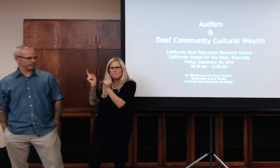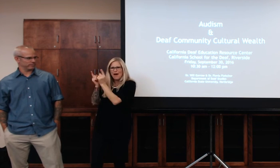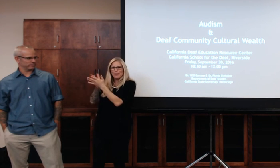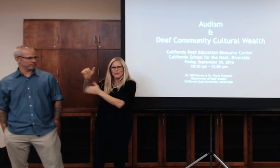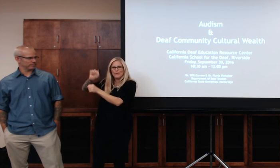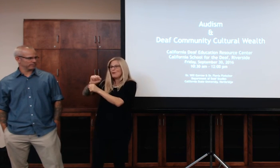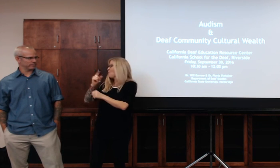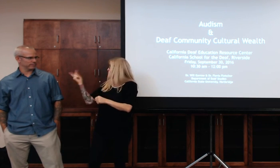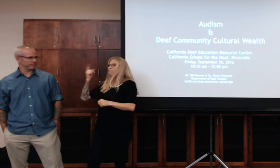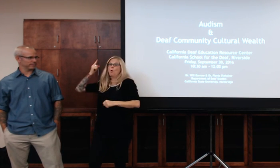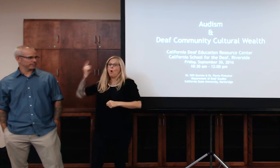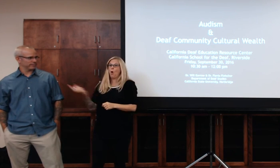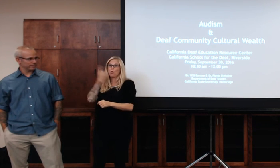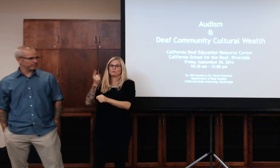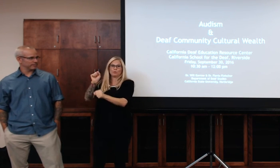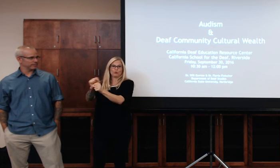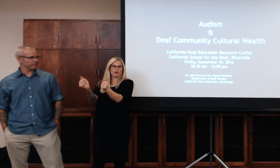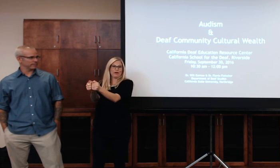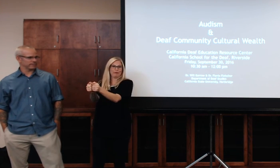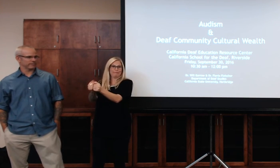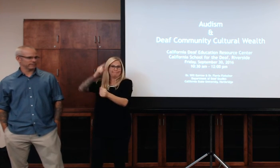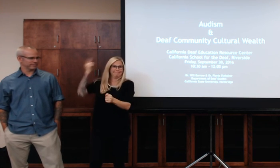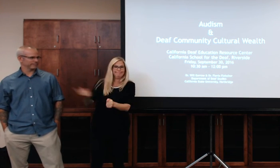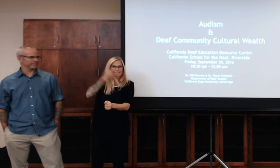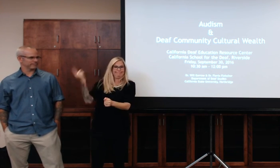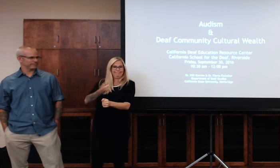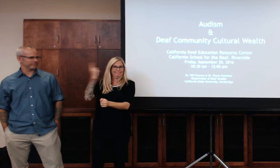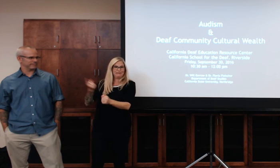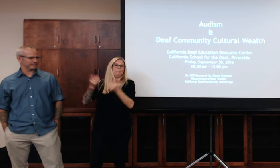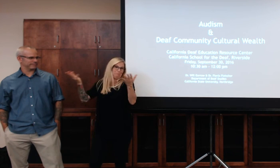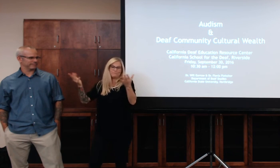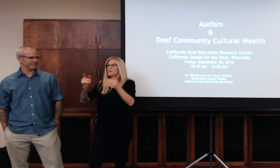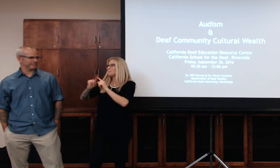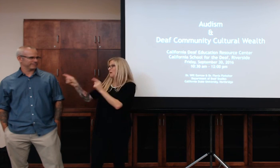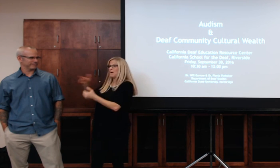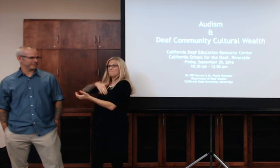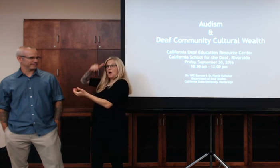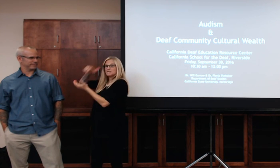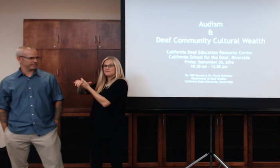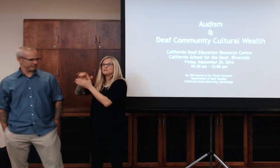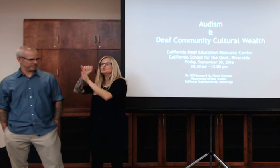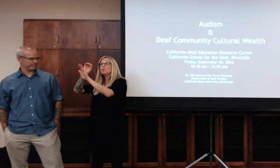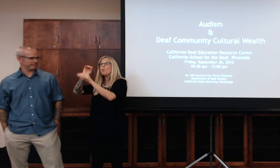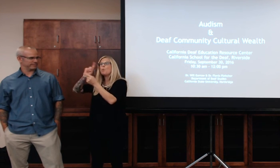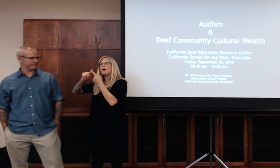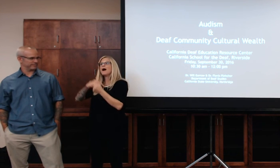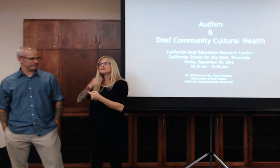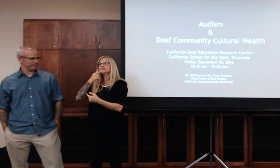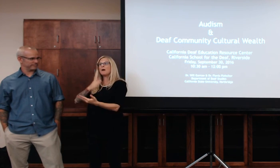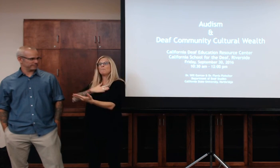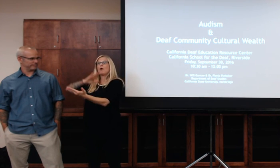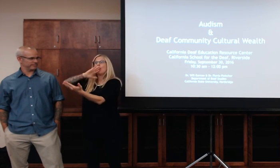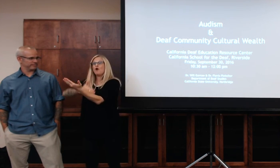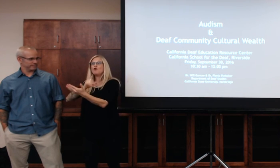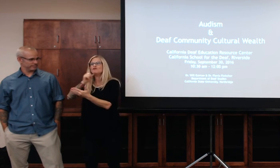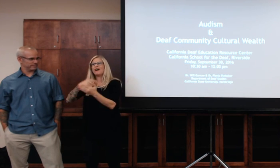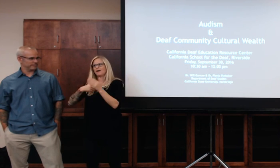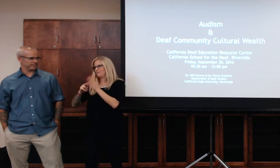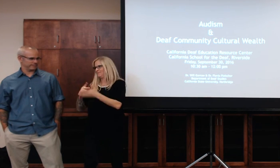odd. So we did meet at work. We've always worked together. But this is my husband, so when I say my daughter, I actually